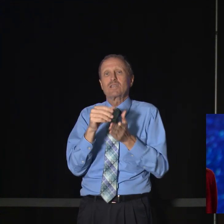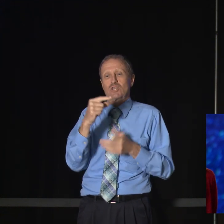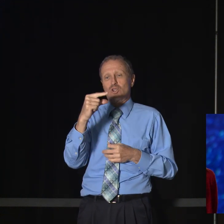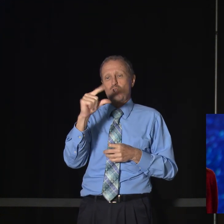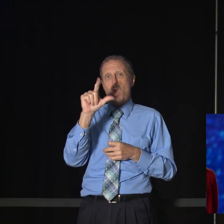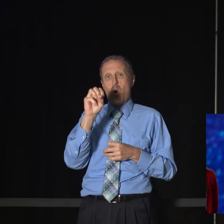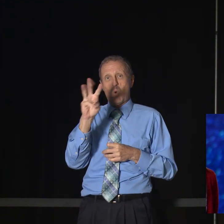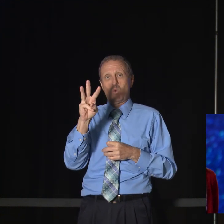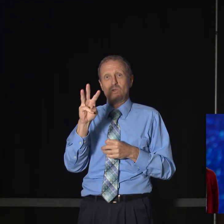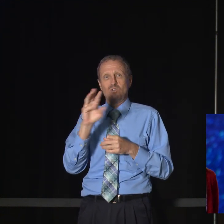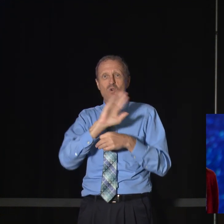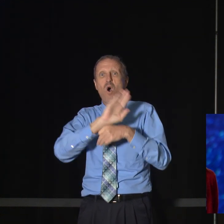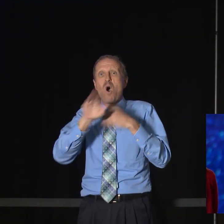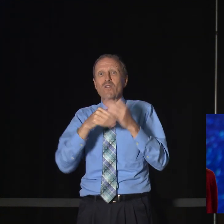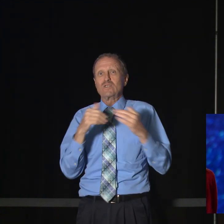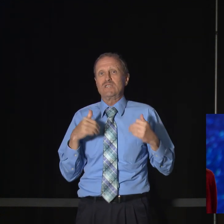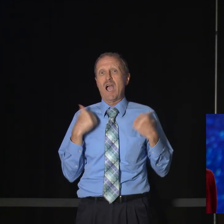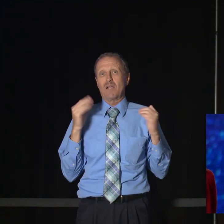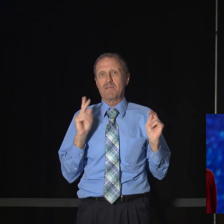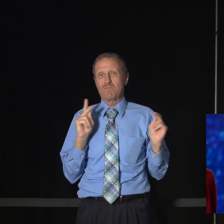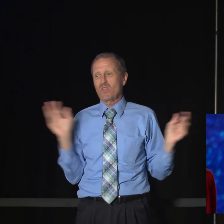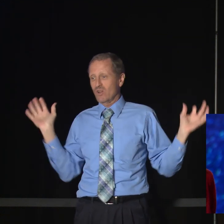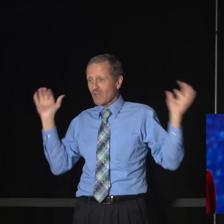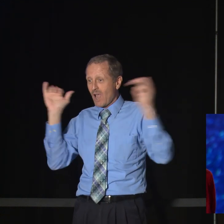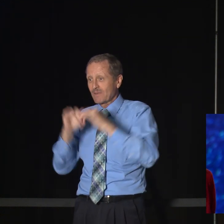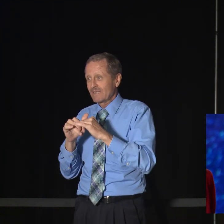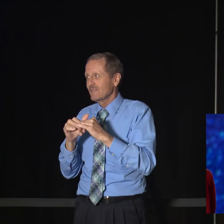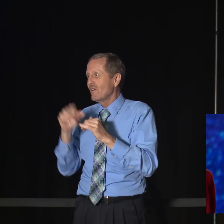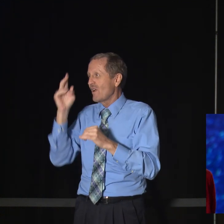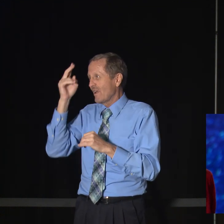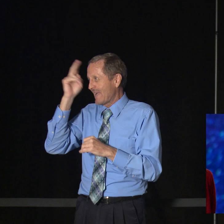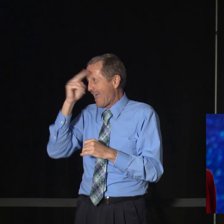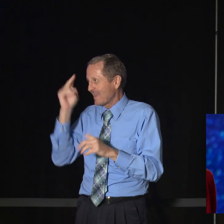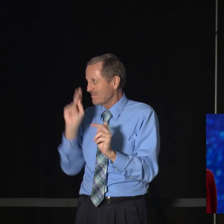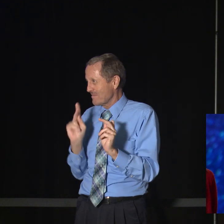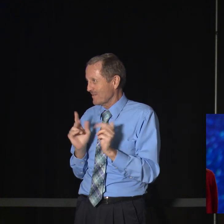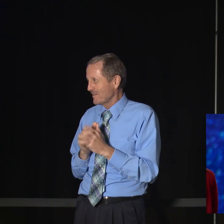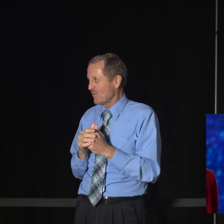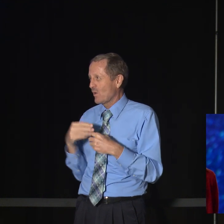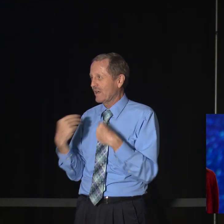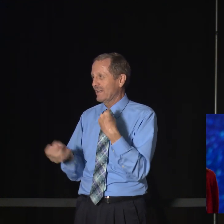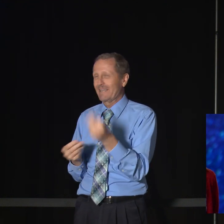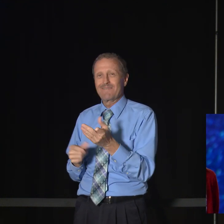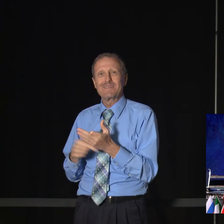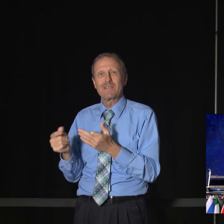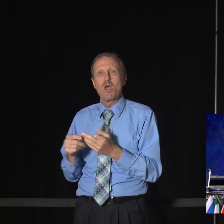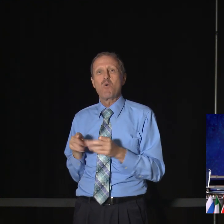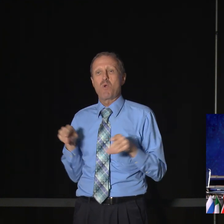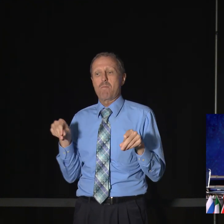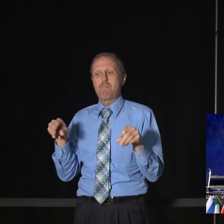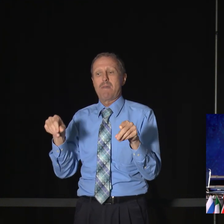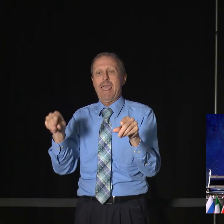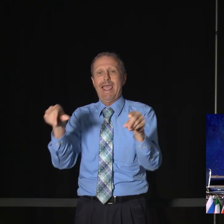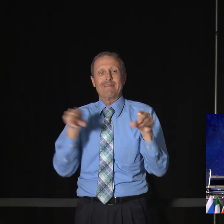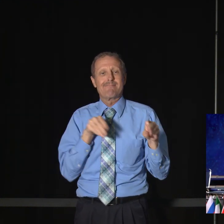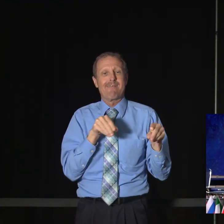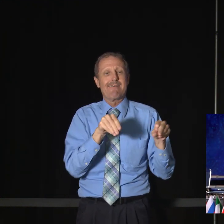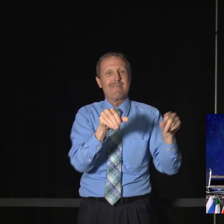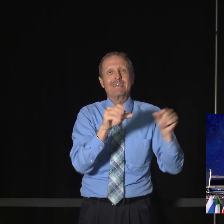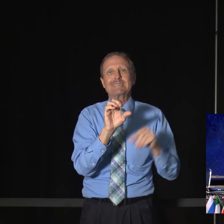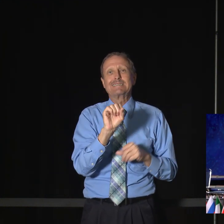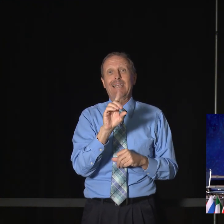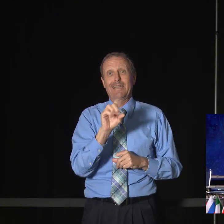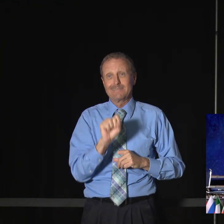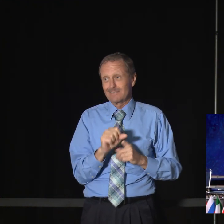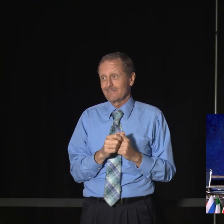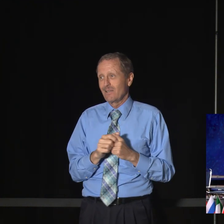glow to all of these young people that are coming, just seeking to plant gospel seeds as they are there. And guess what? We have developed